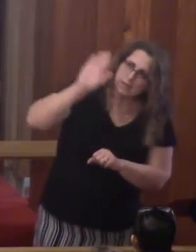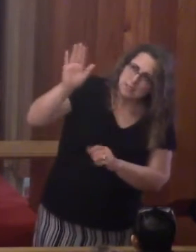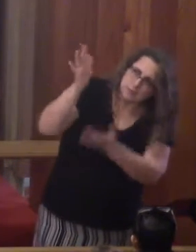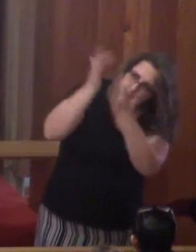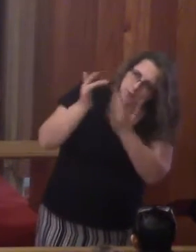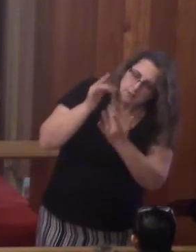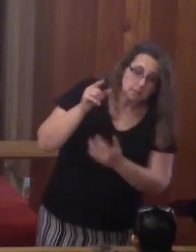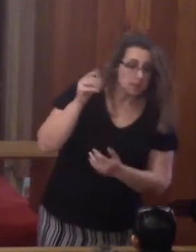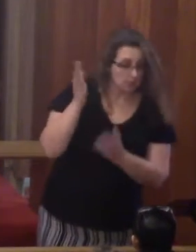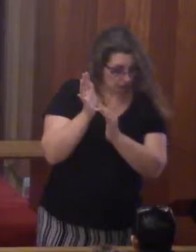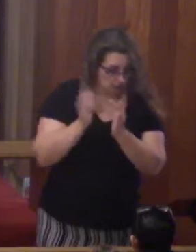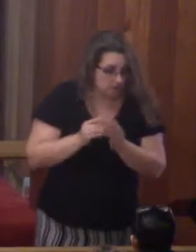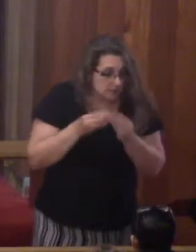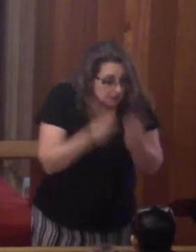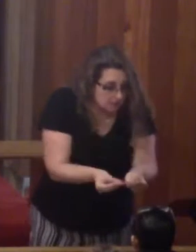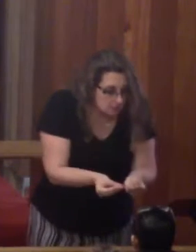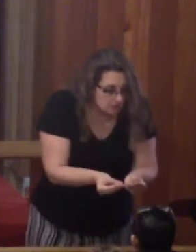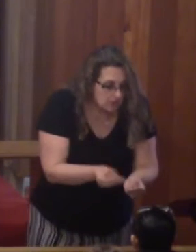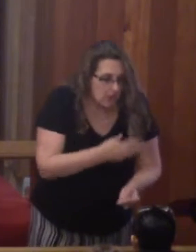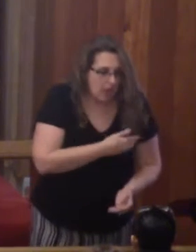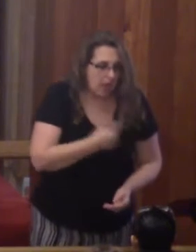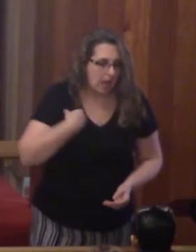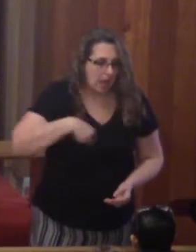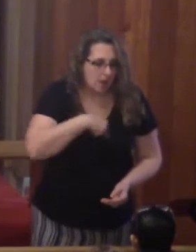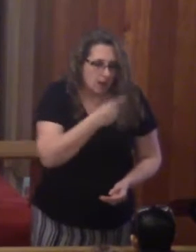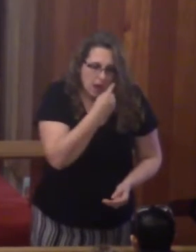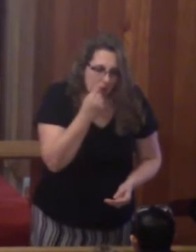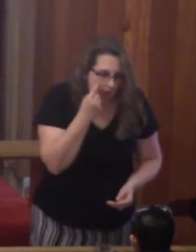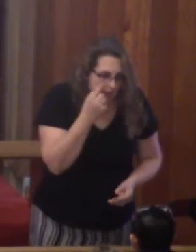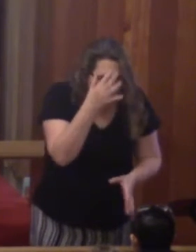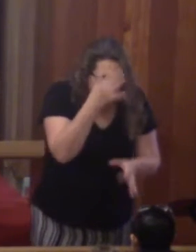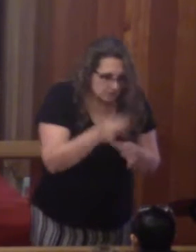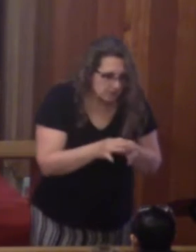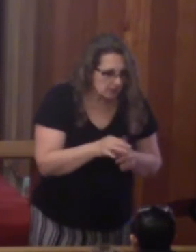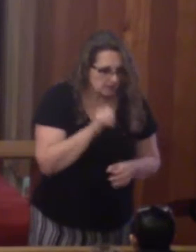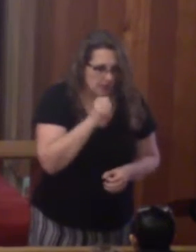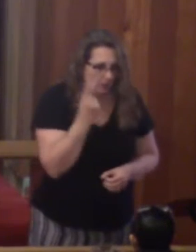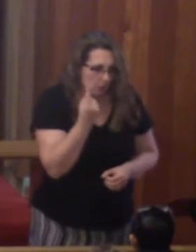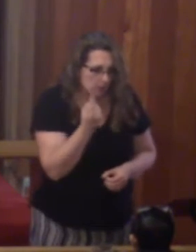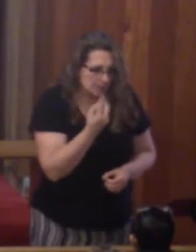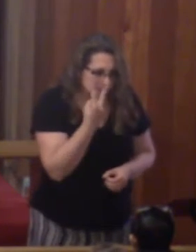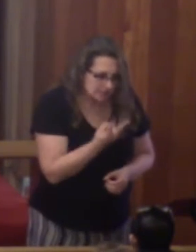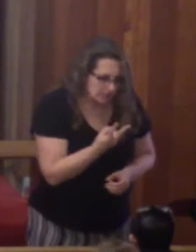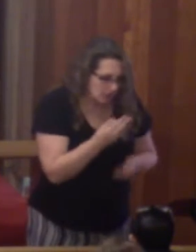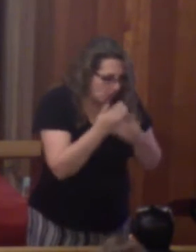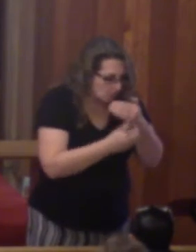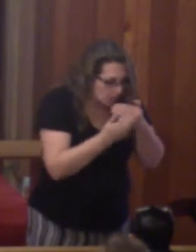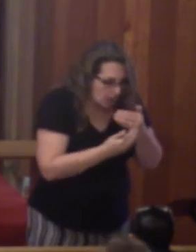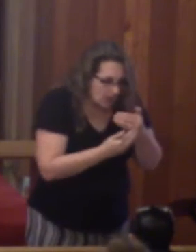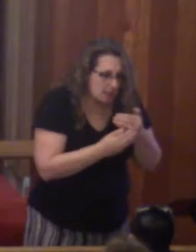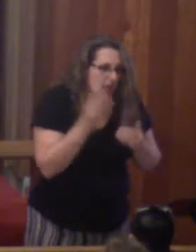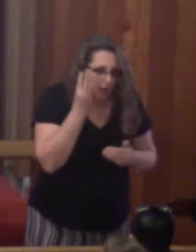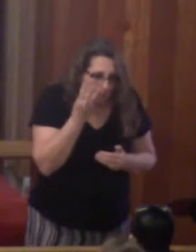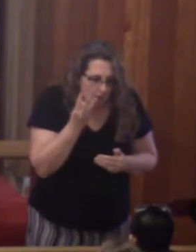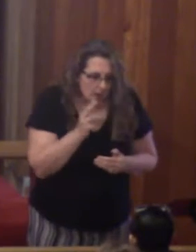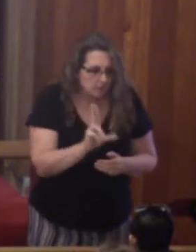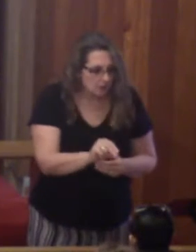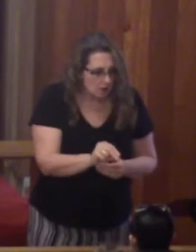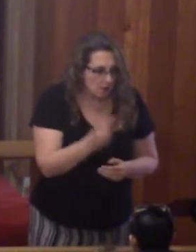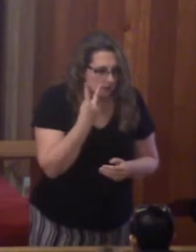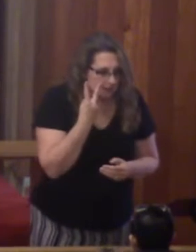for us. And then our eyes of faith come to this table and see not just bread and wine, but the true body and blood of